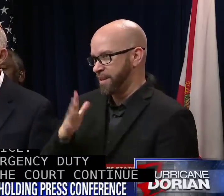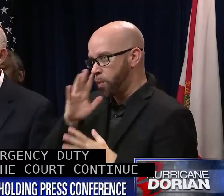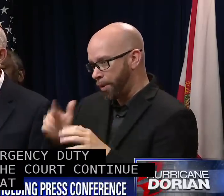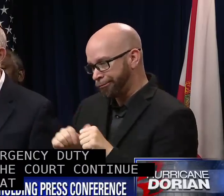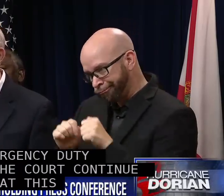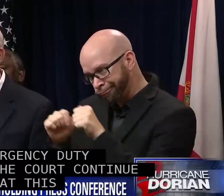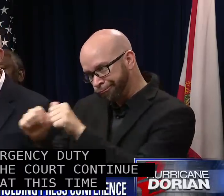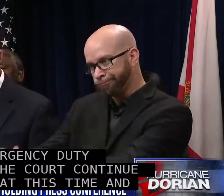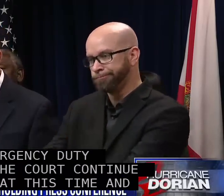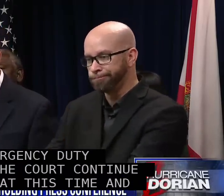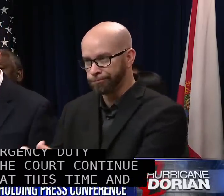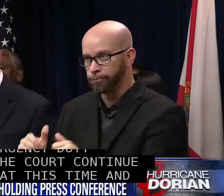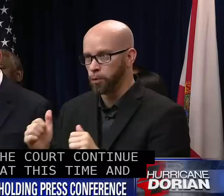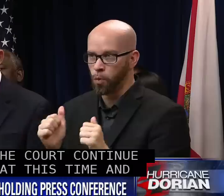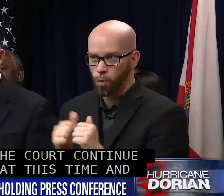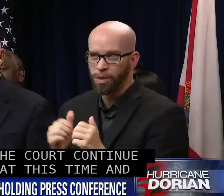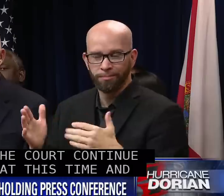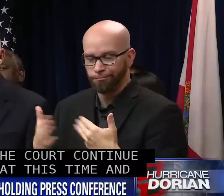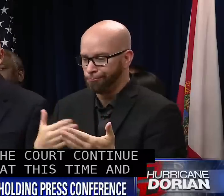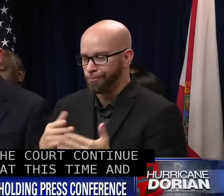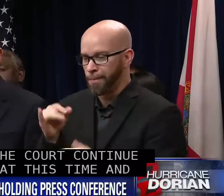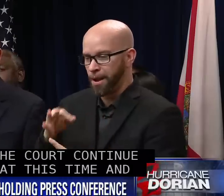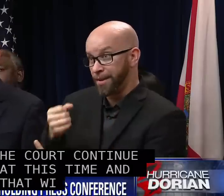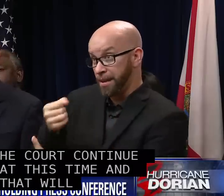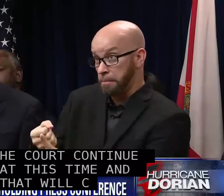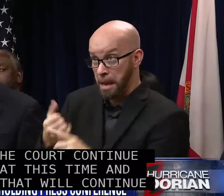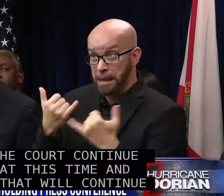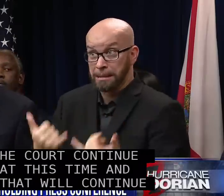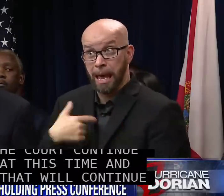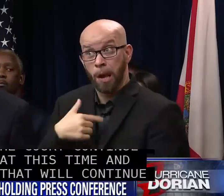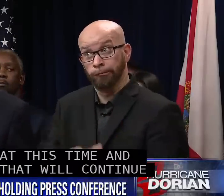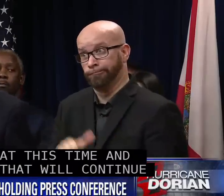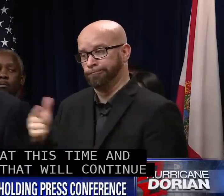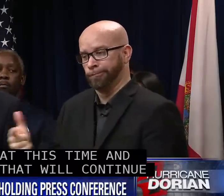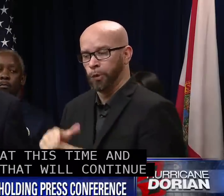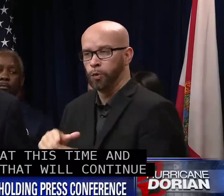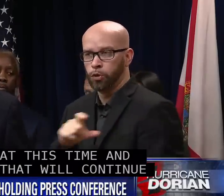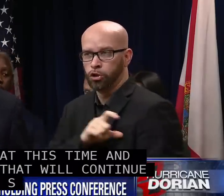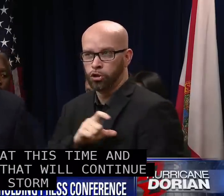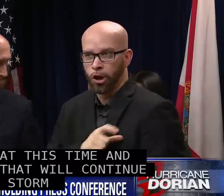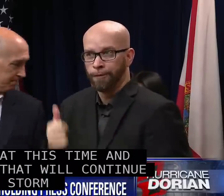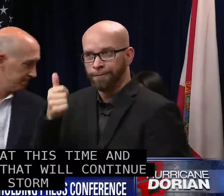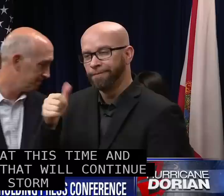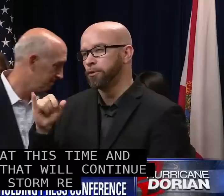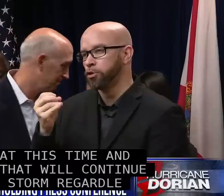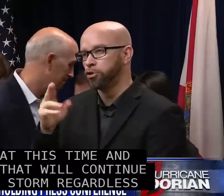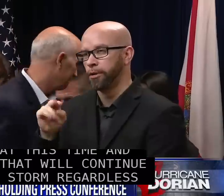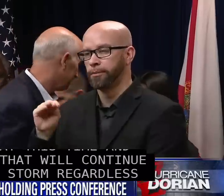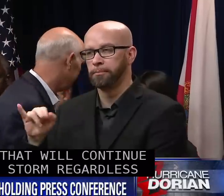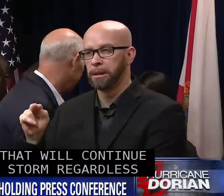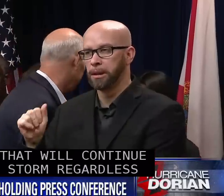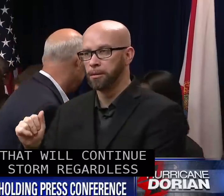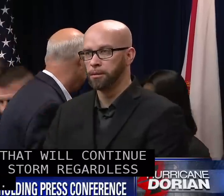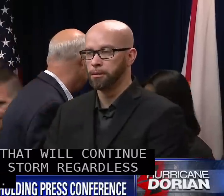the storm, regardless of its impacts. At this time, I'll turn it over to the Sheriff, John Mina.